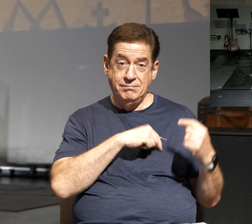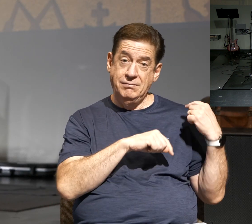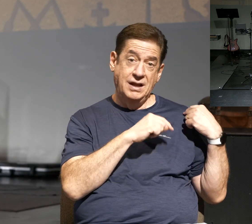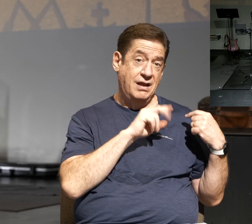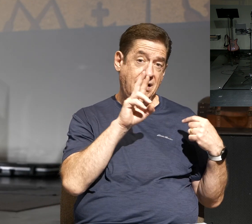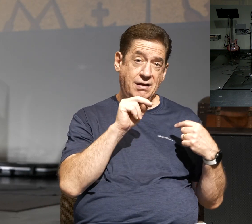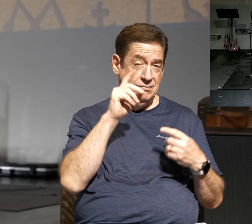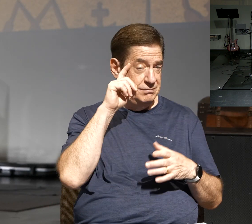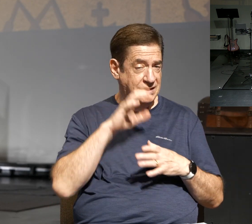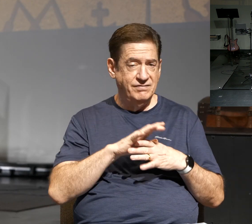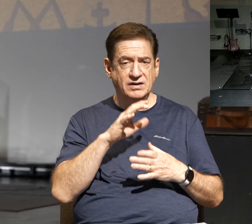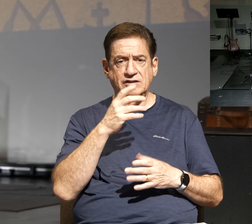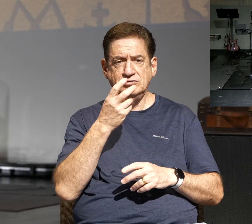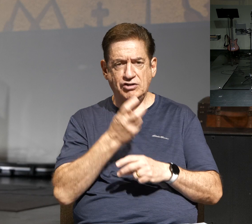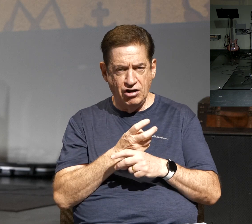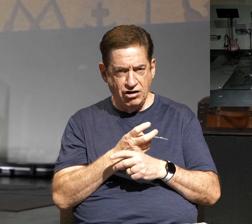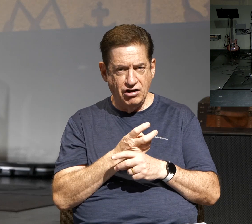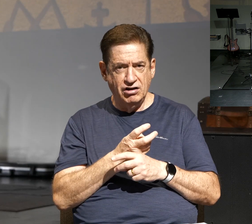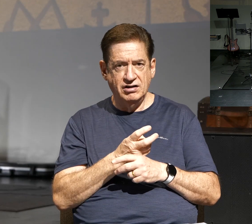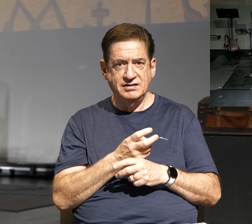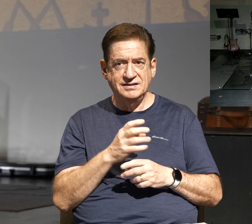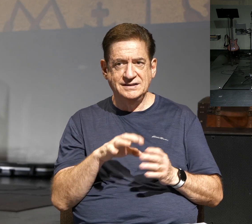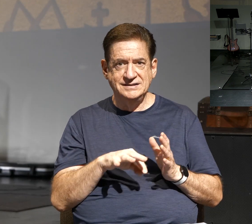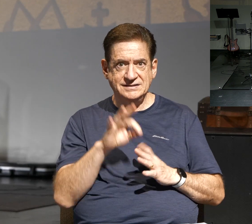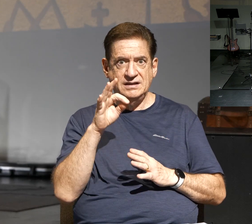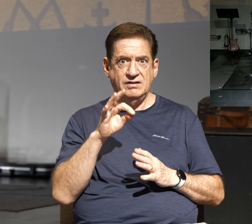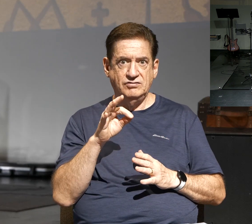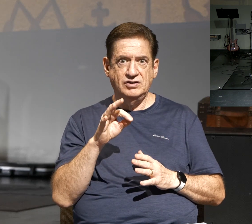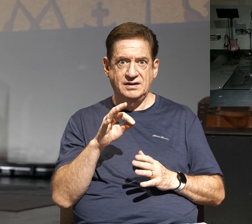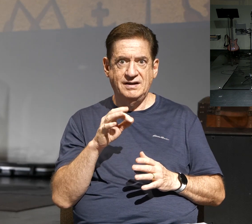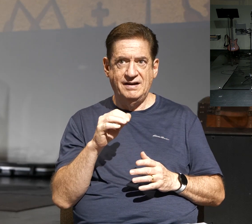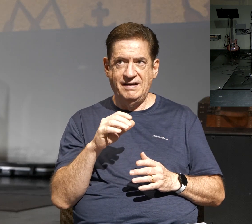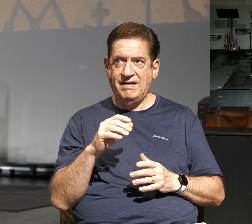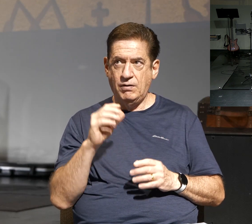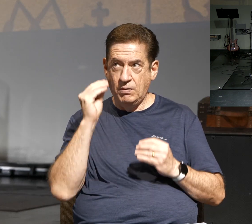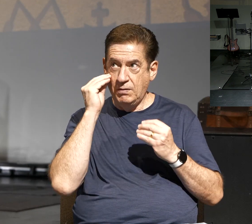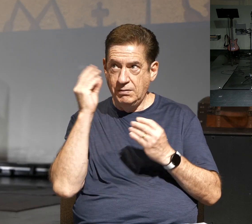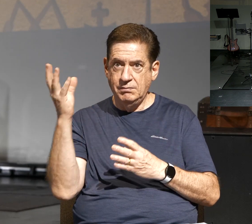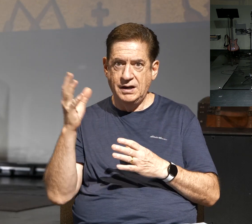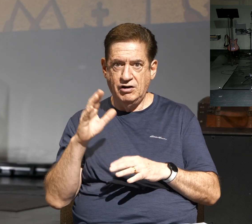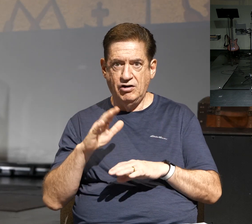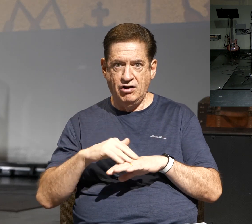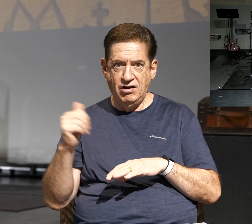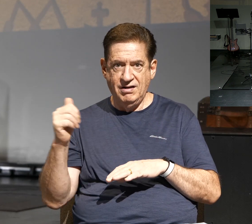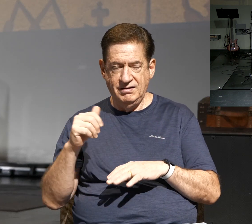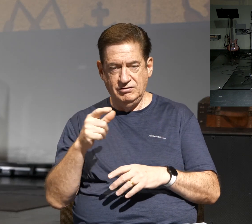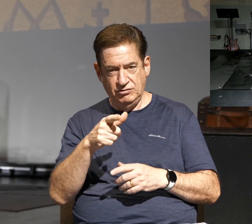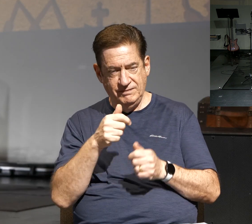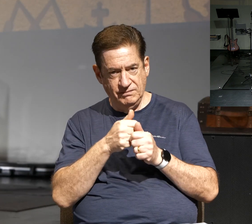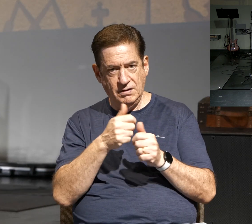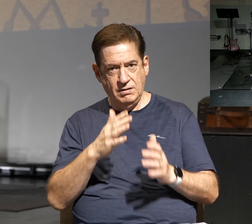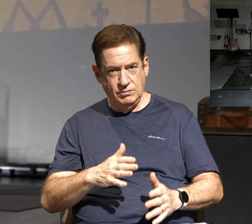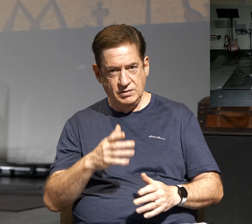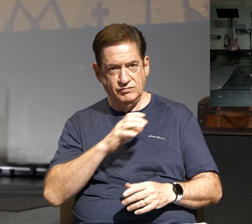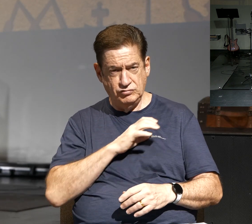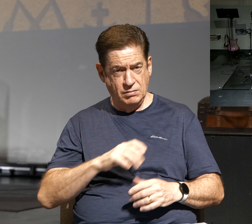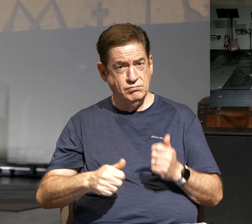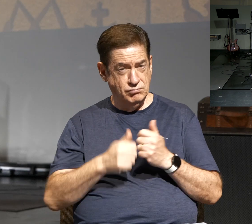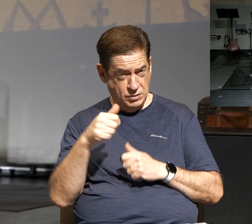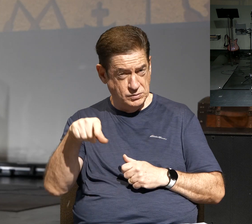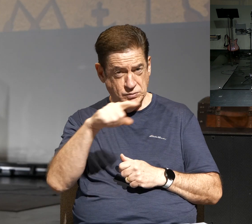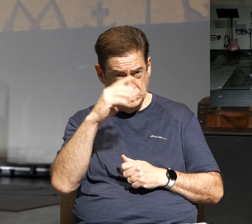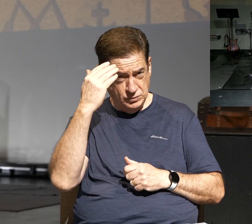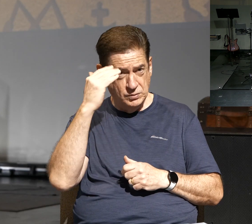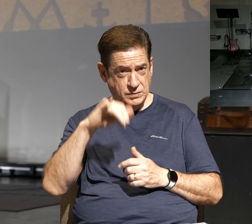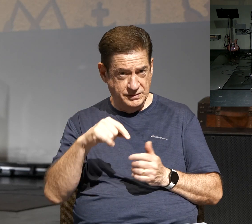is part of discovering and obeying your calling as a fully devoted follower of Christ. Now, most of you know this. I teach this in the